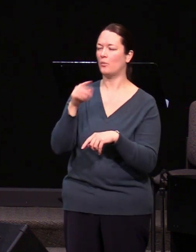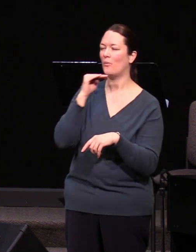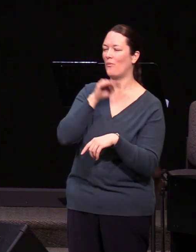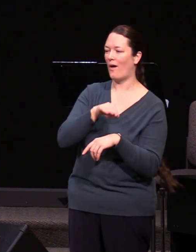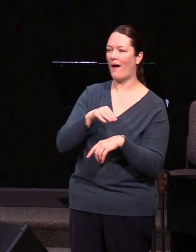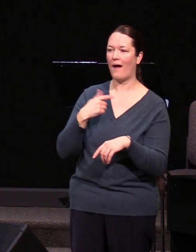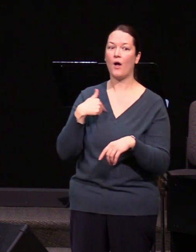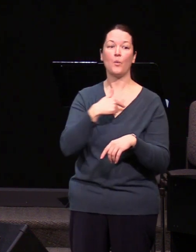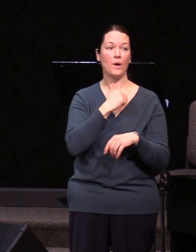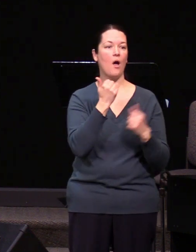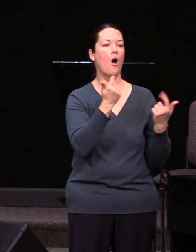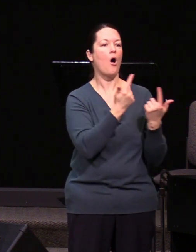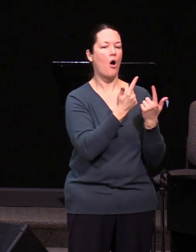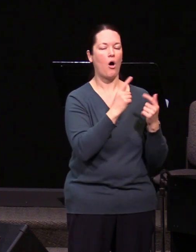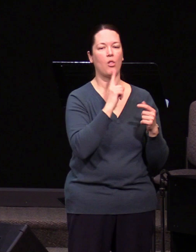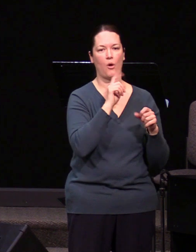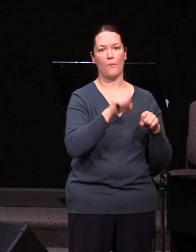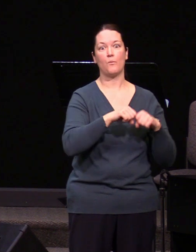broken.